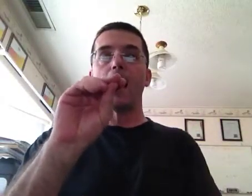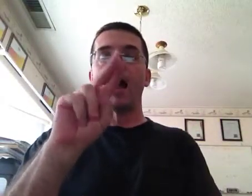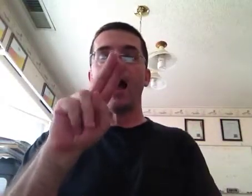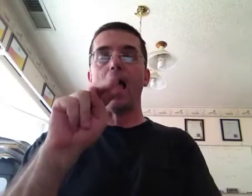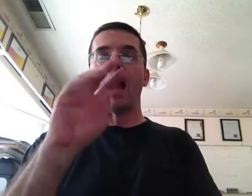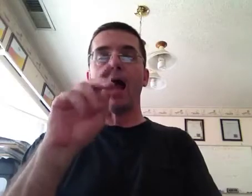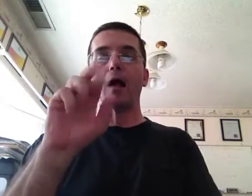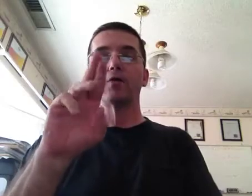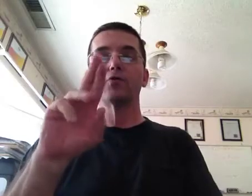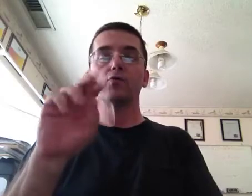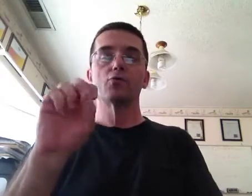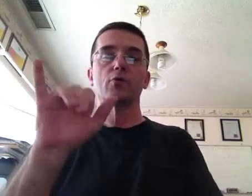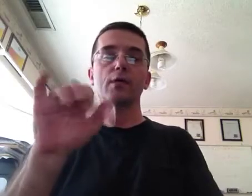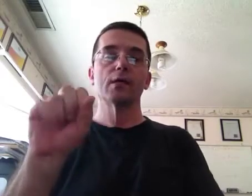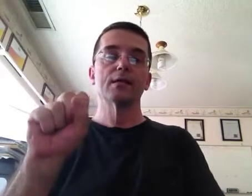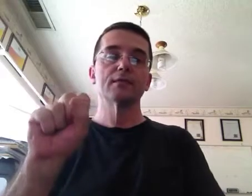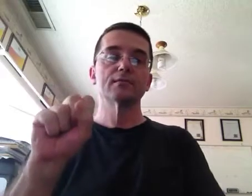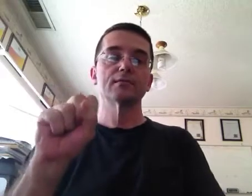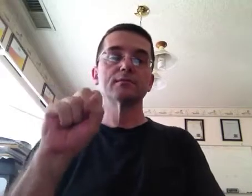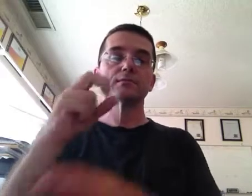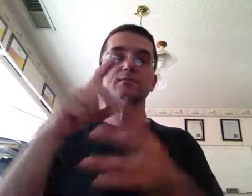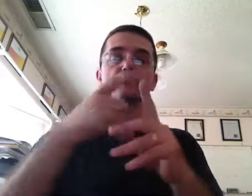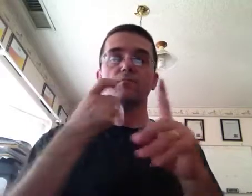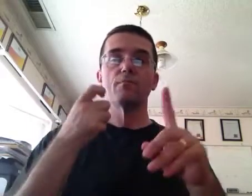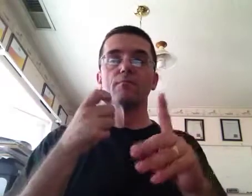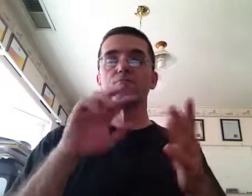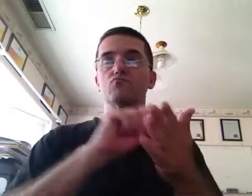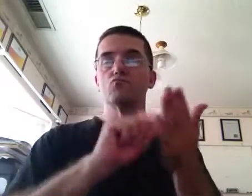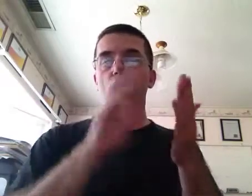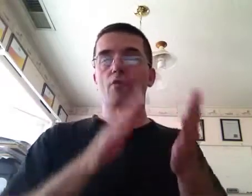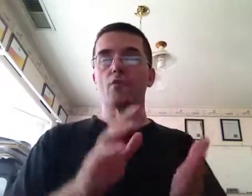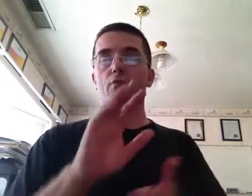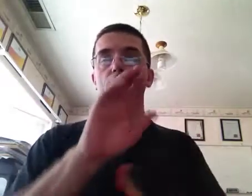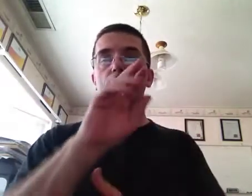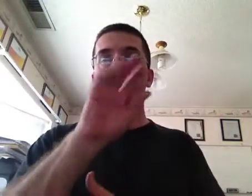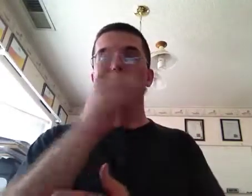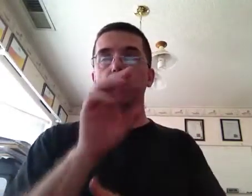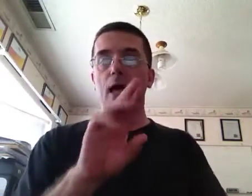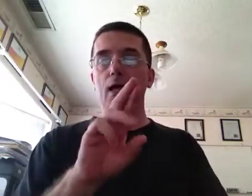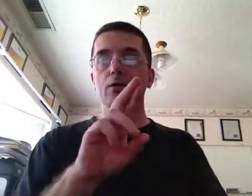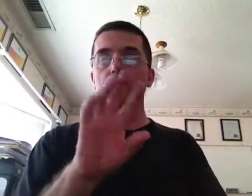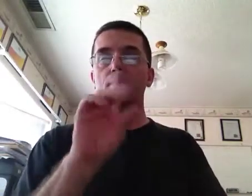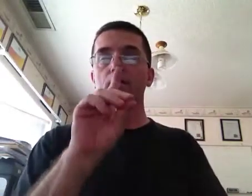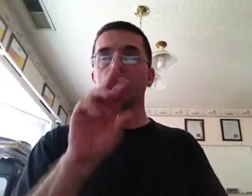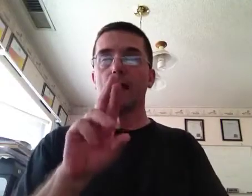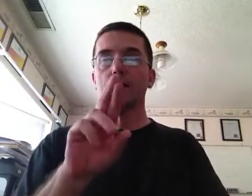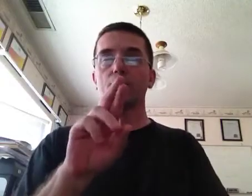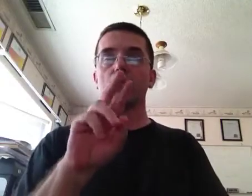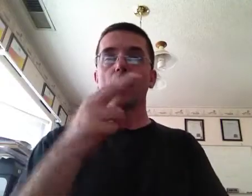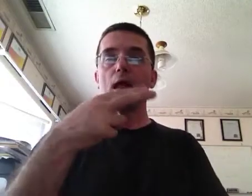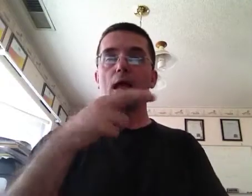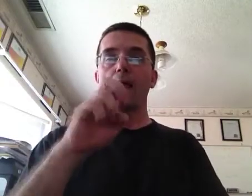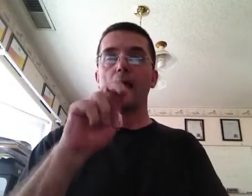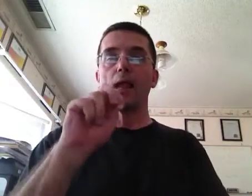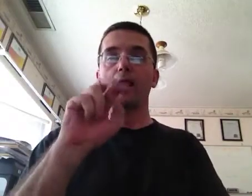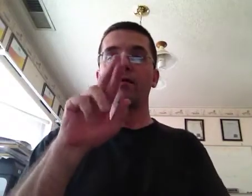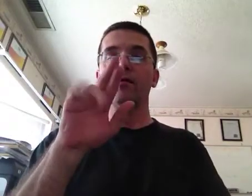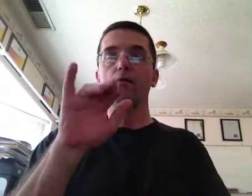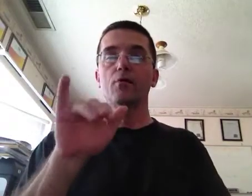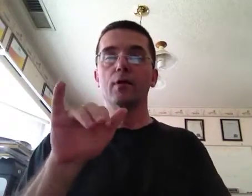it'll help you realize that you are not wrong in this scenario in terms of relationally. Now, financially, you're also not wrong,